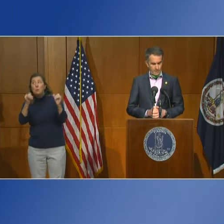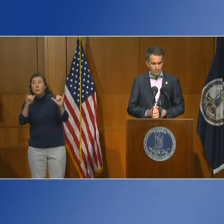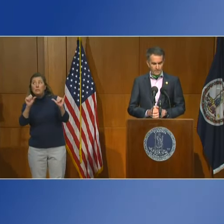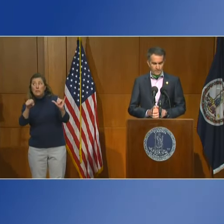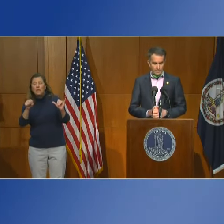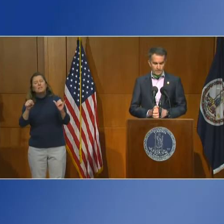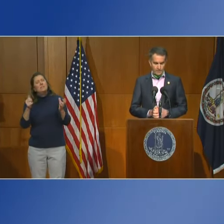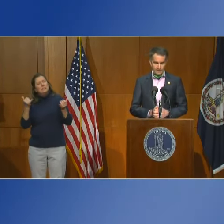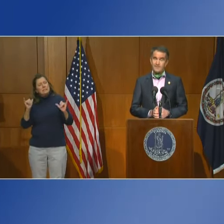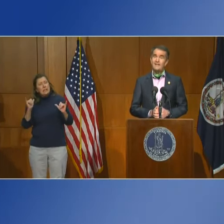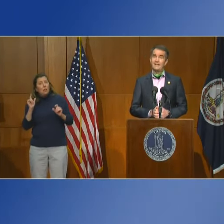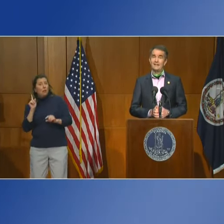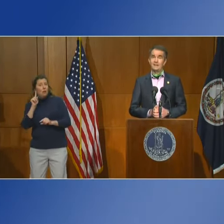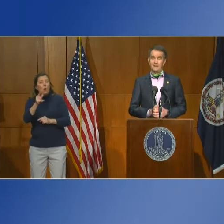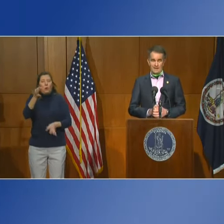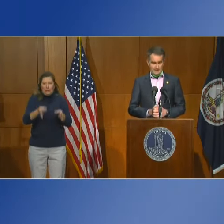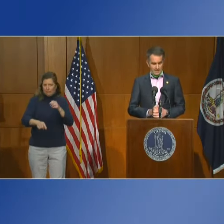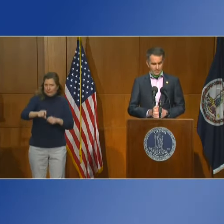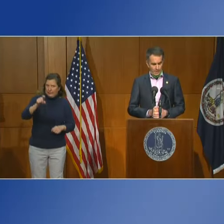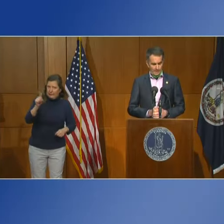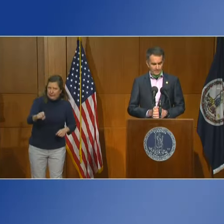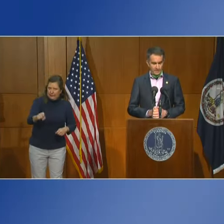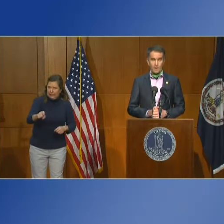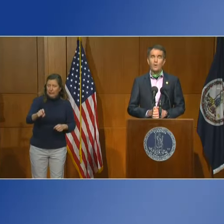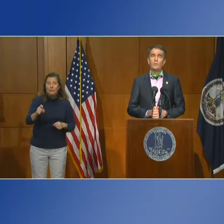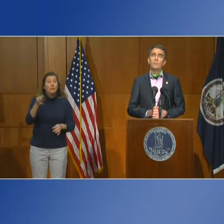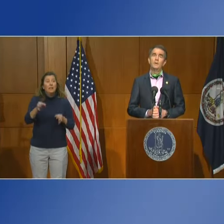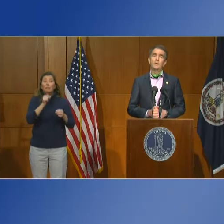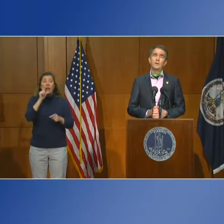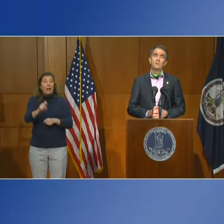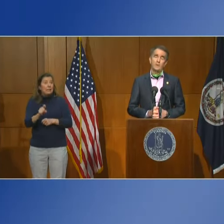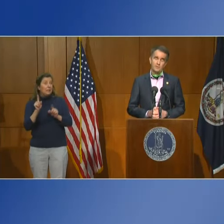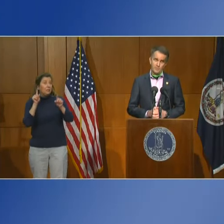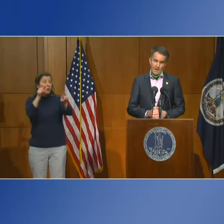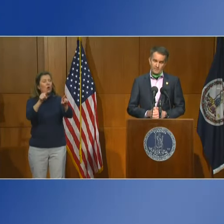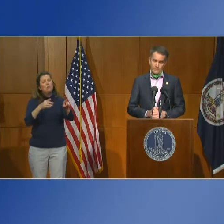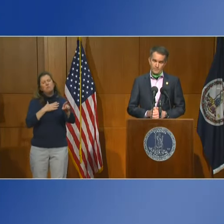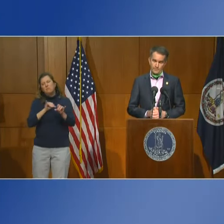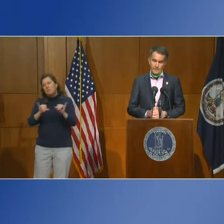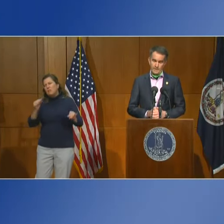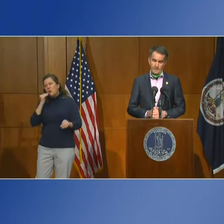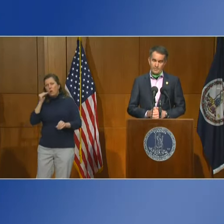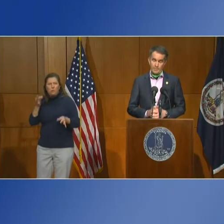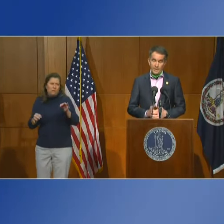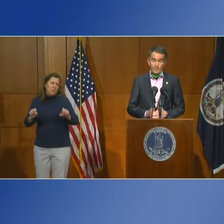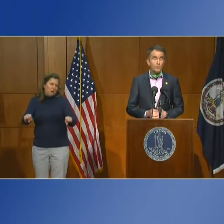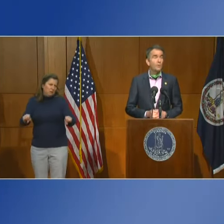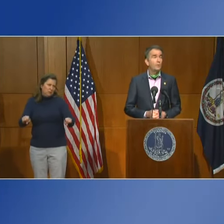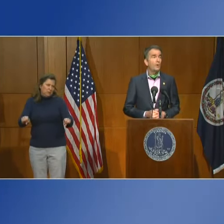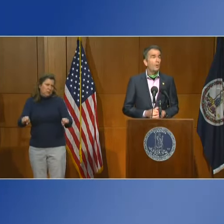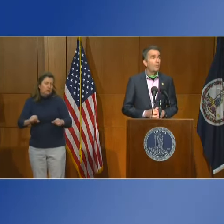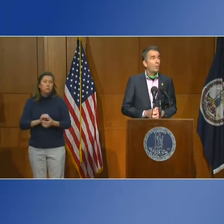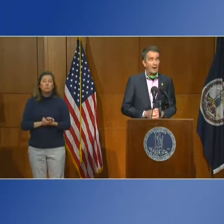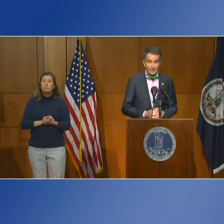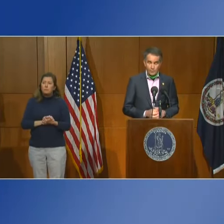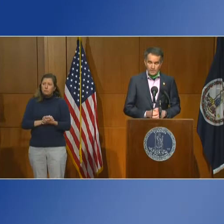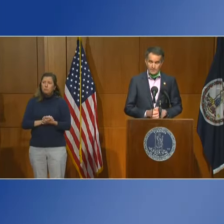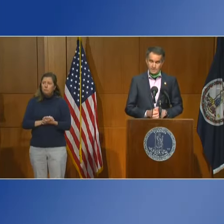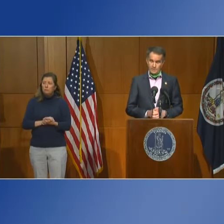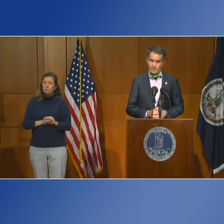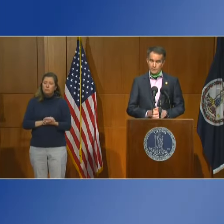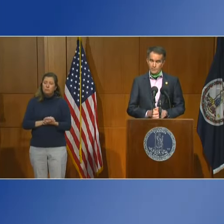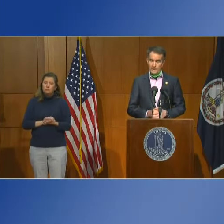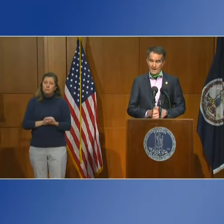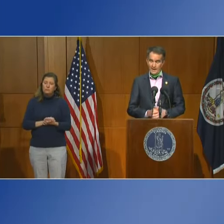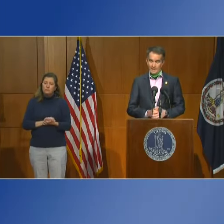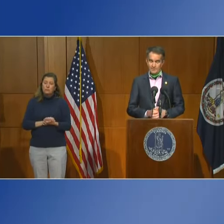still only go there as needed and otherwise stay home as much as possible. People who are more at